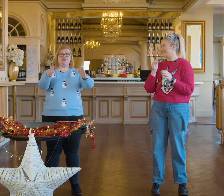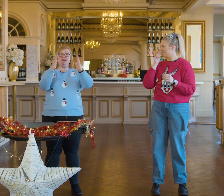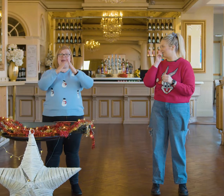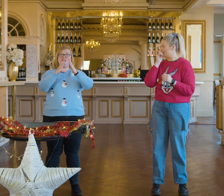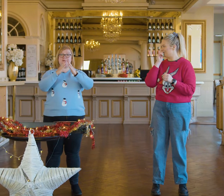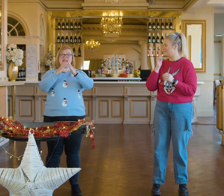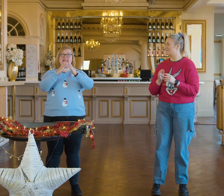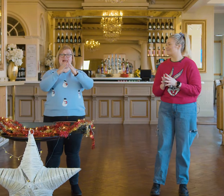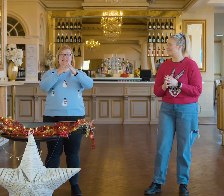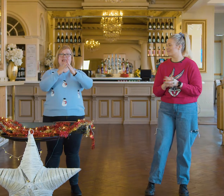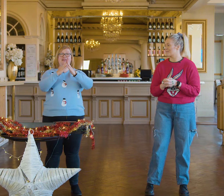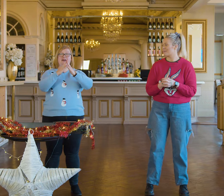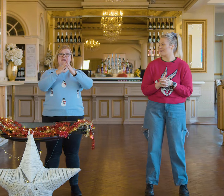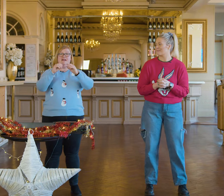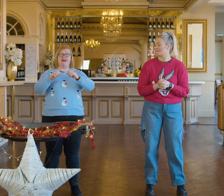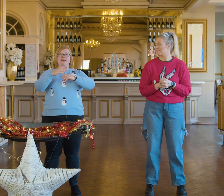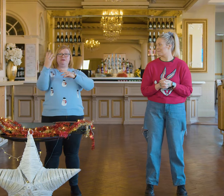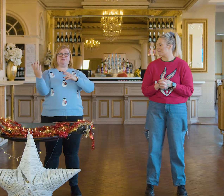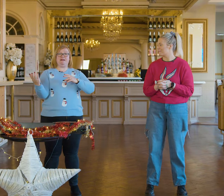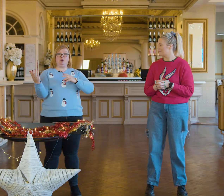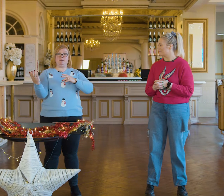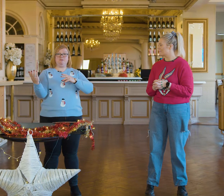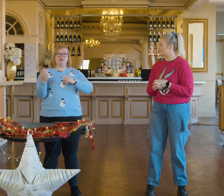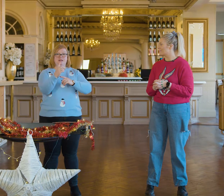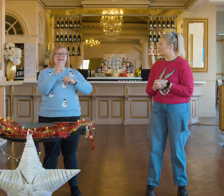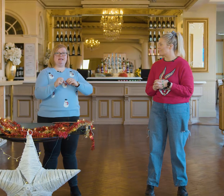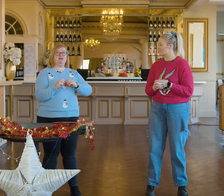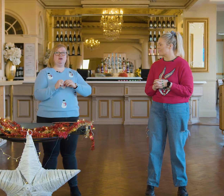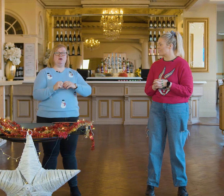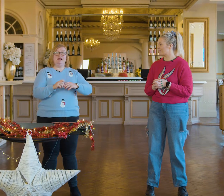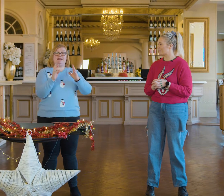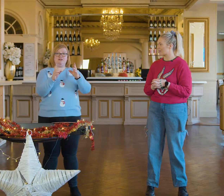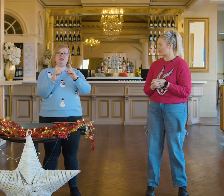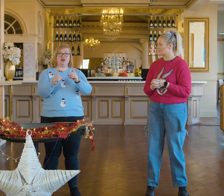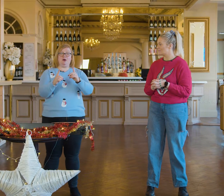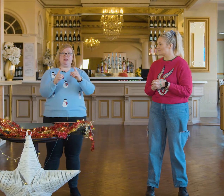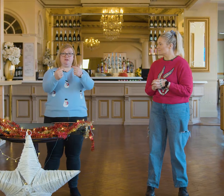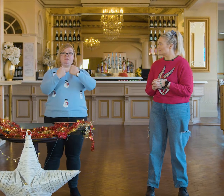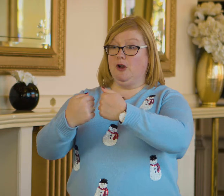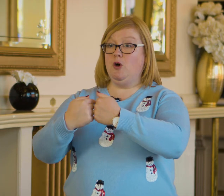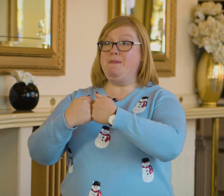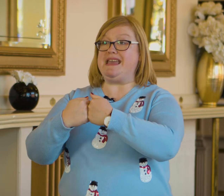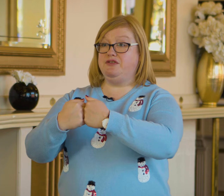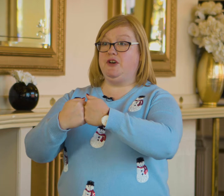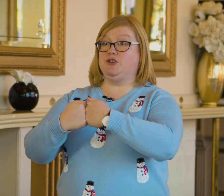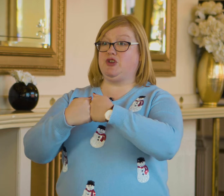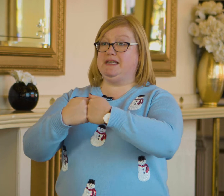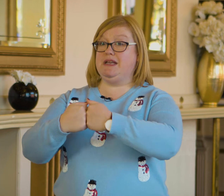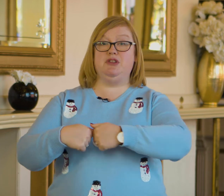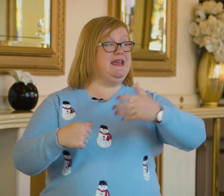we end up singing a line together and then we split up. So let's give it a go. And if you start with, follow me first, right? Sing with me and